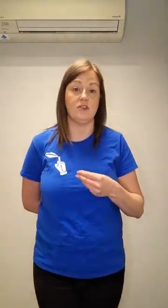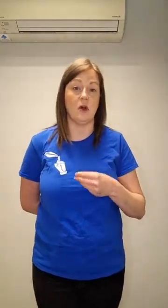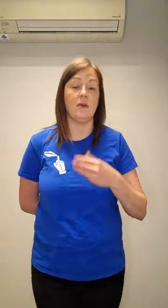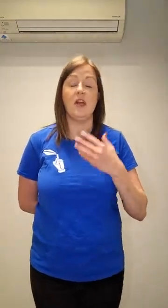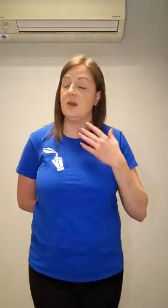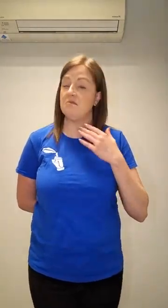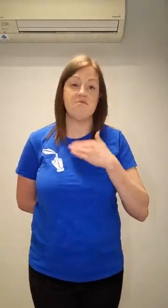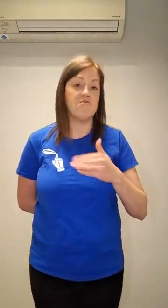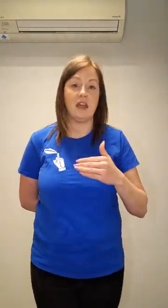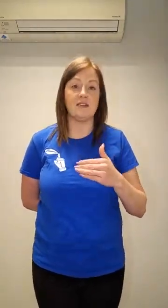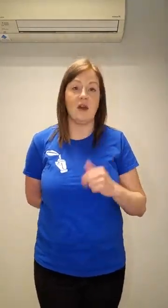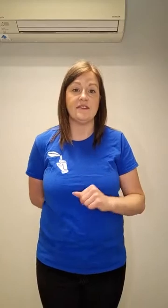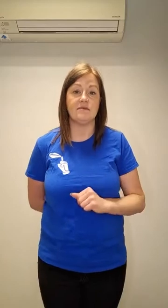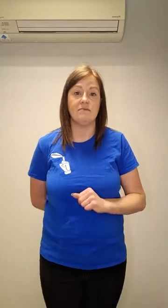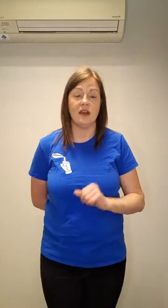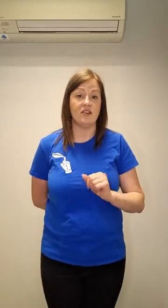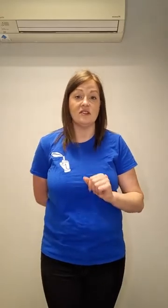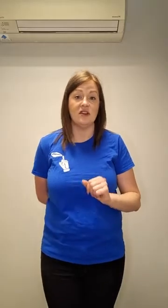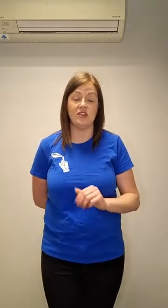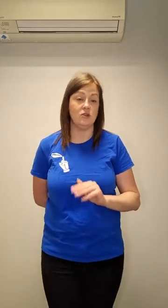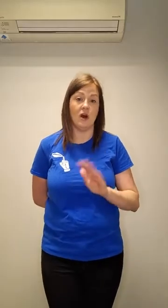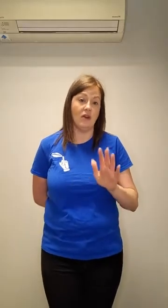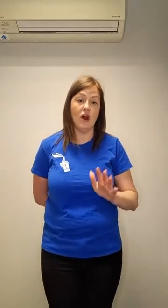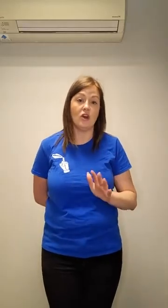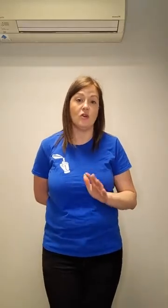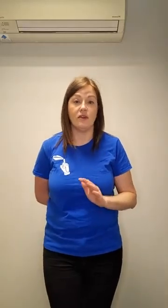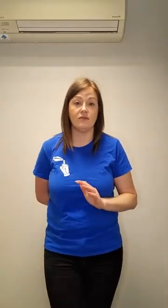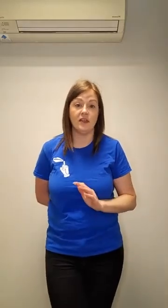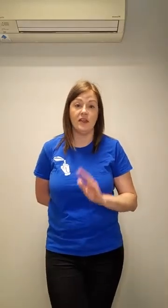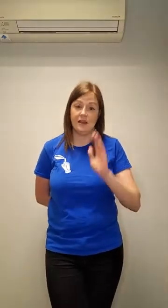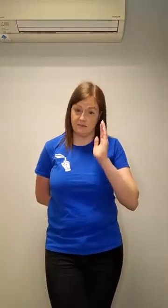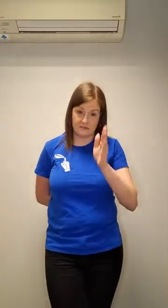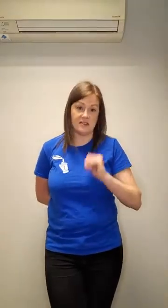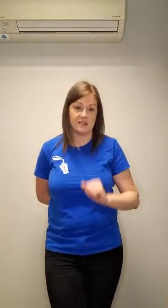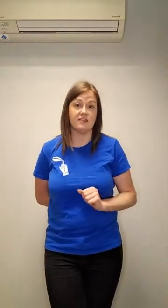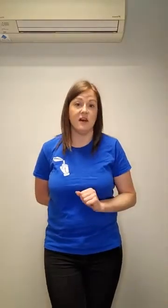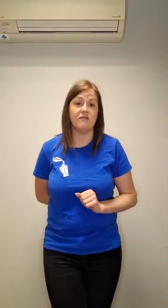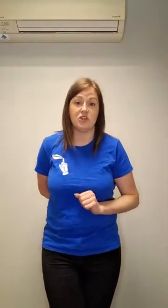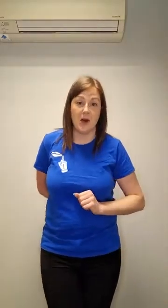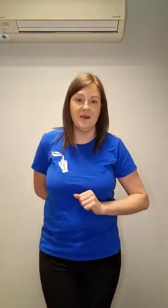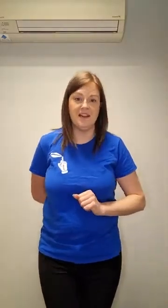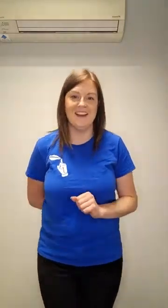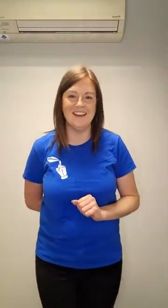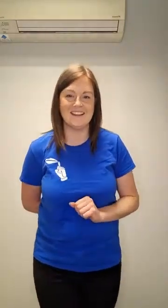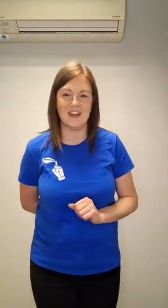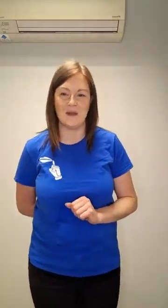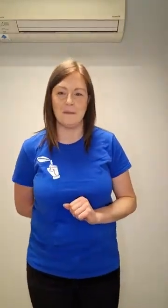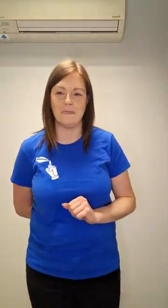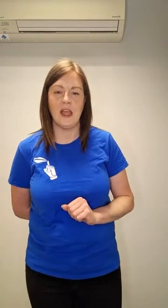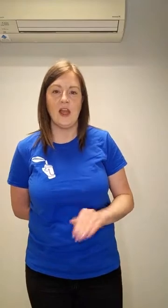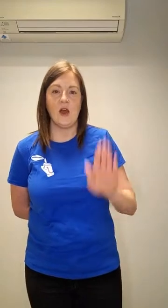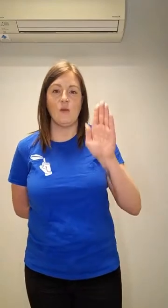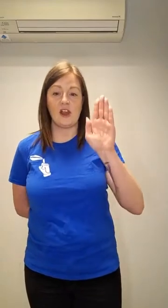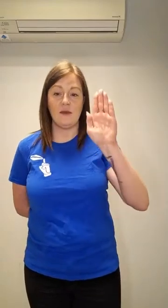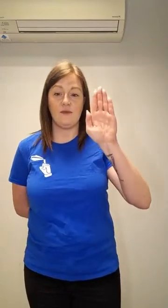stop. It's nice and concise. You can't argue with this is the sign for stop. So working